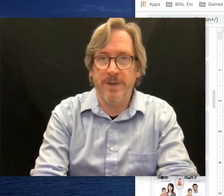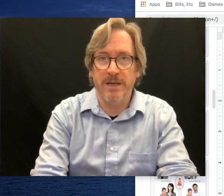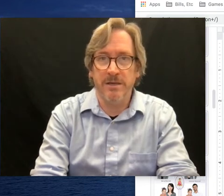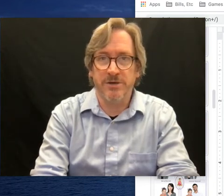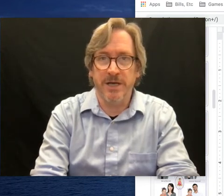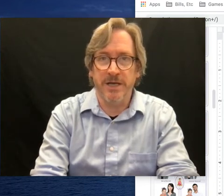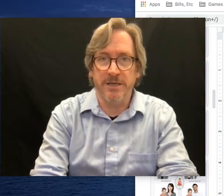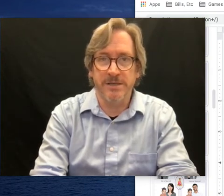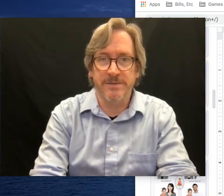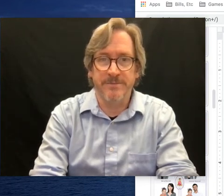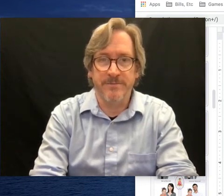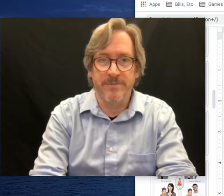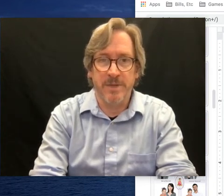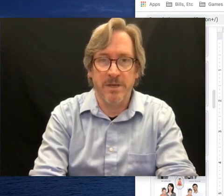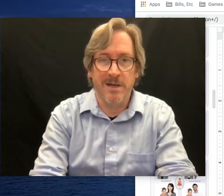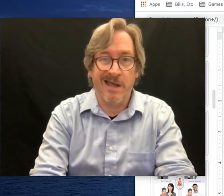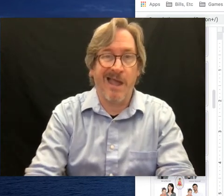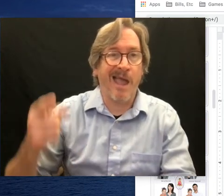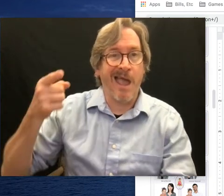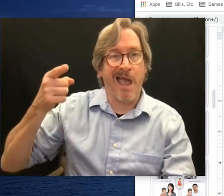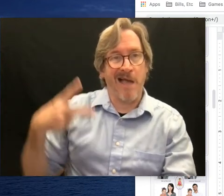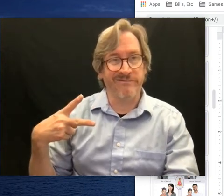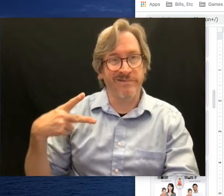Too many little screens.